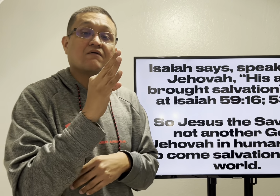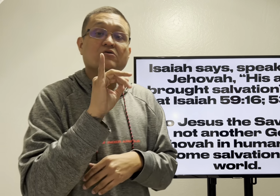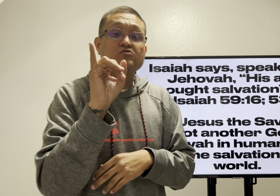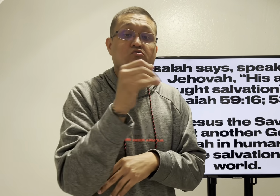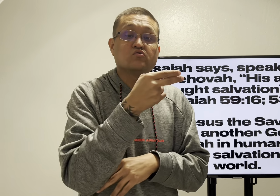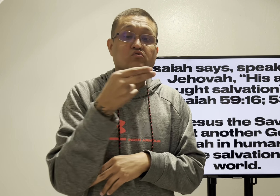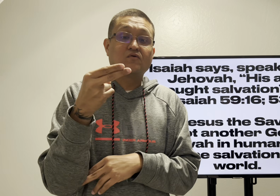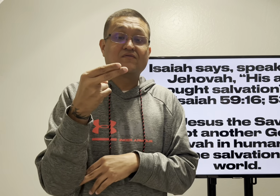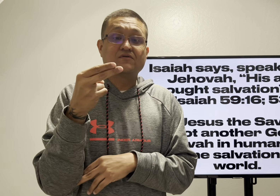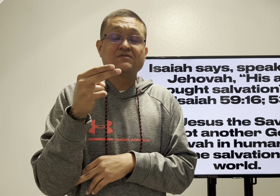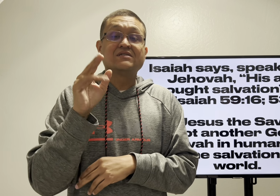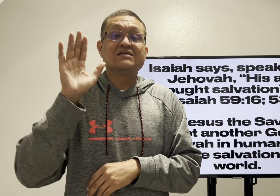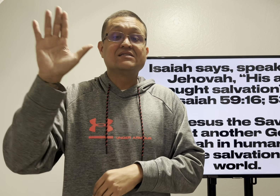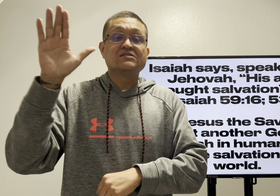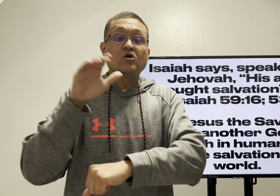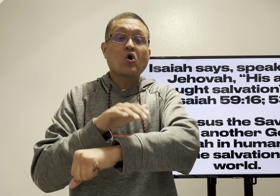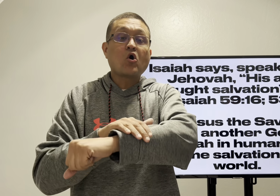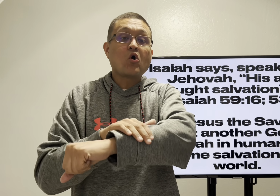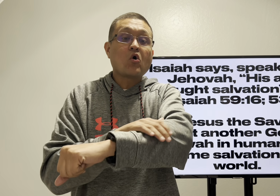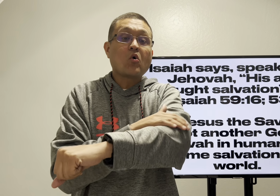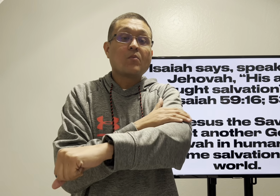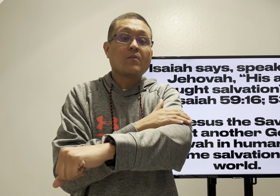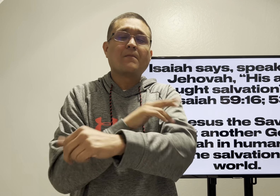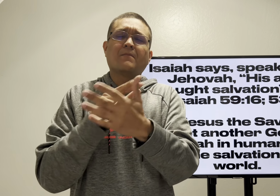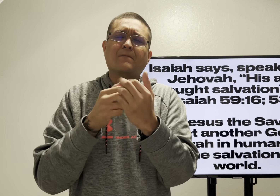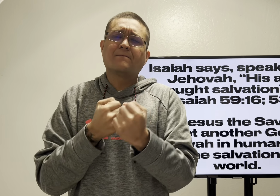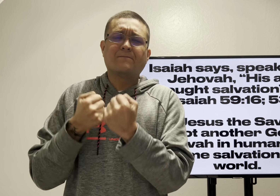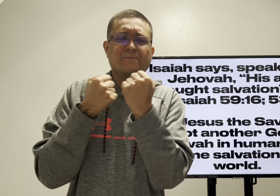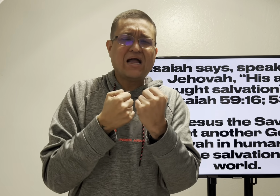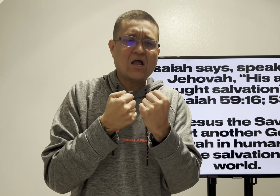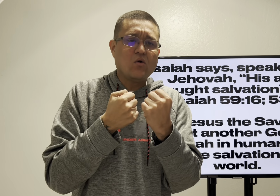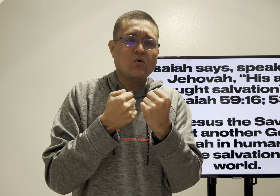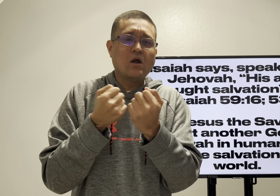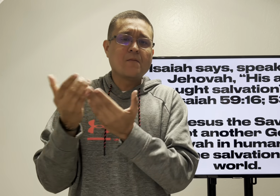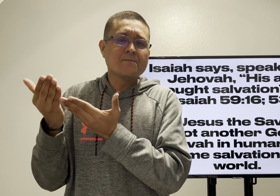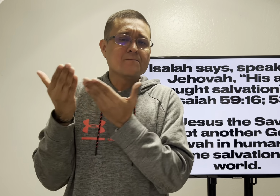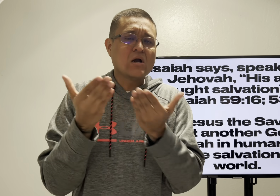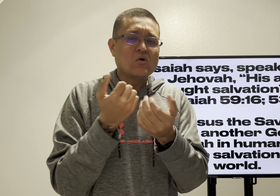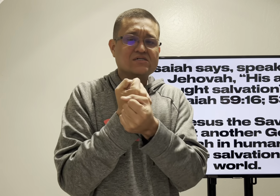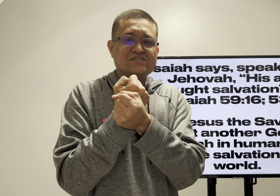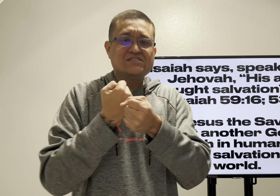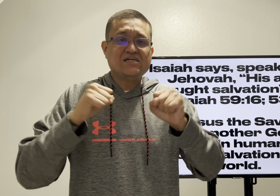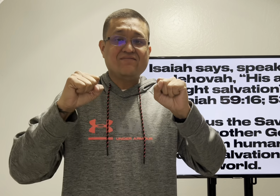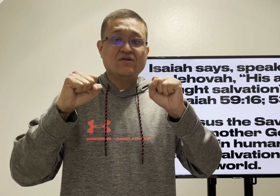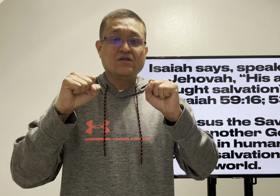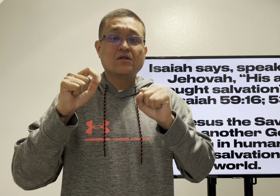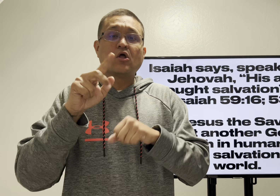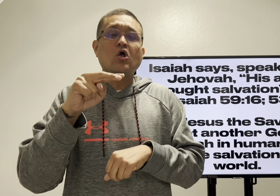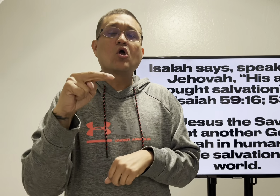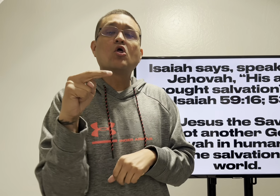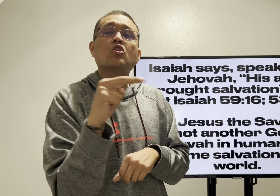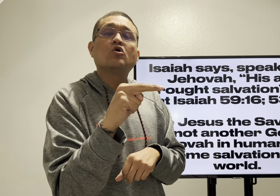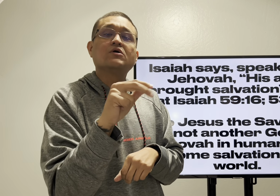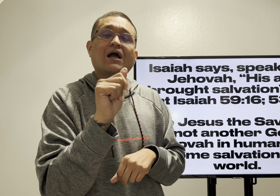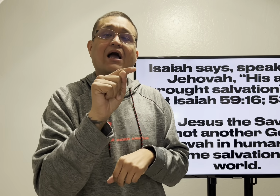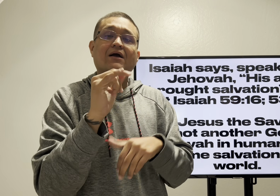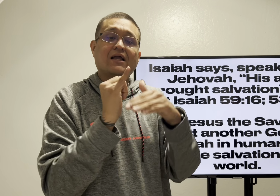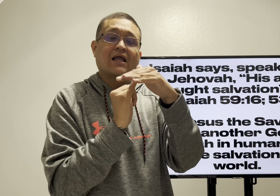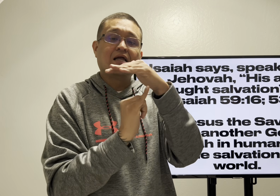Isaiah says, speaking of Jehovah, his arm brought salvation, meaning power, brought salvation.